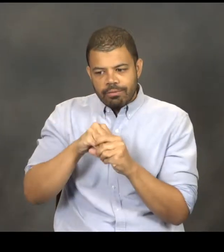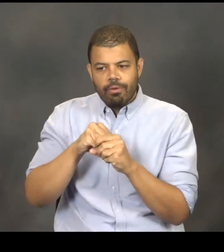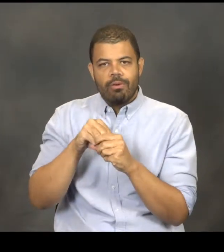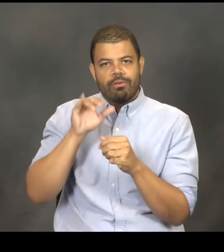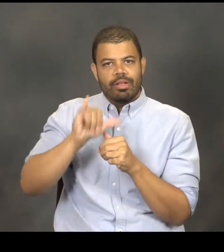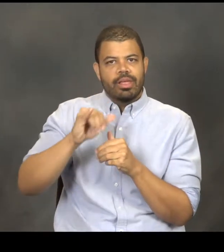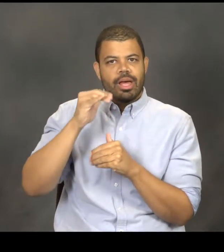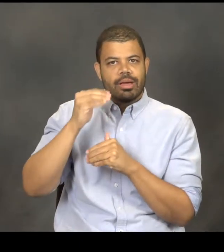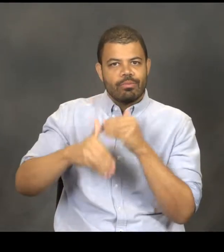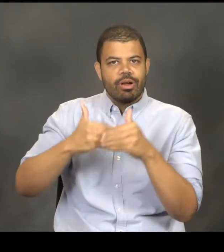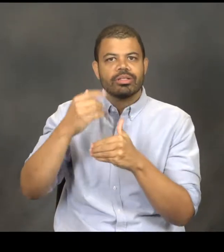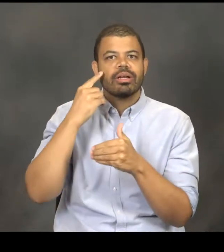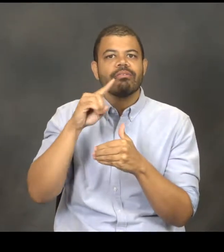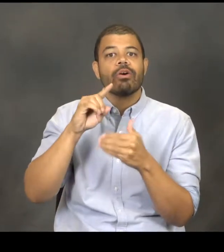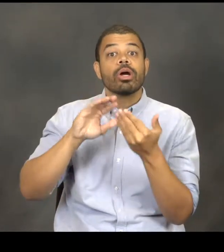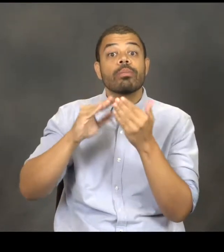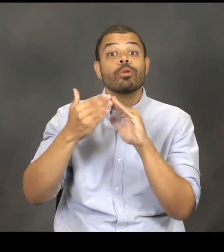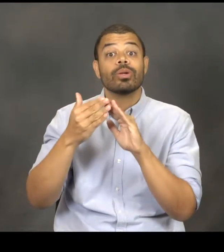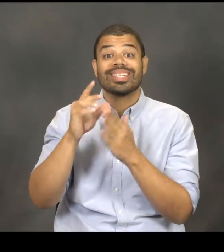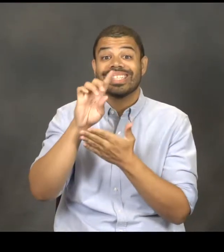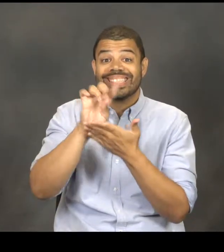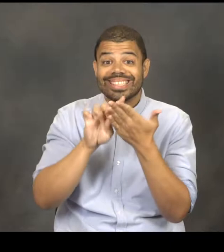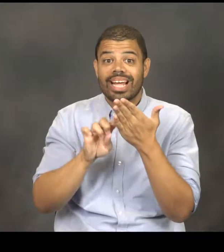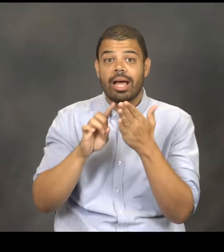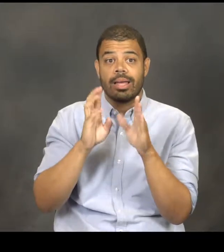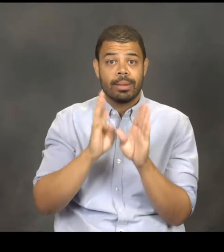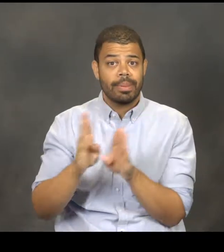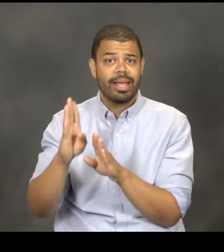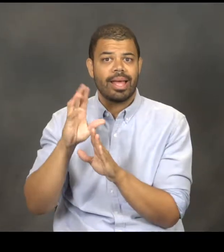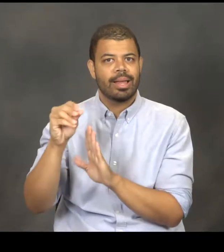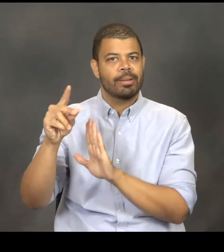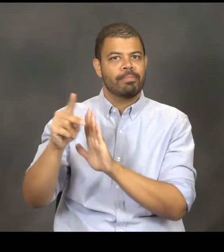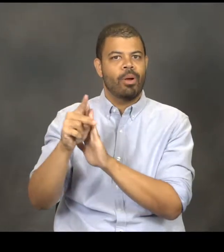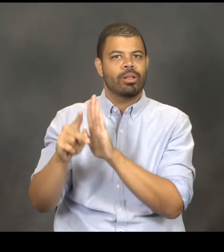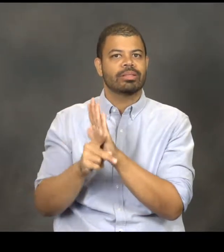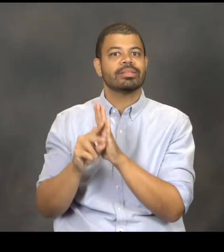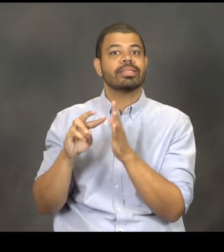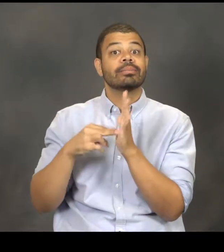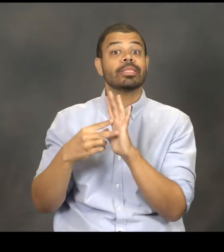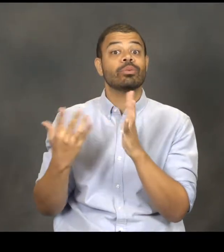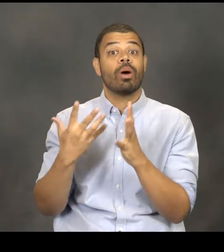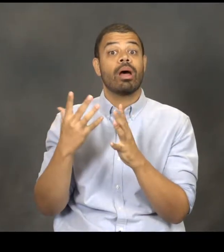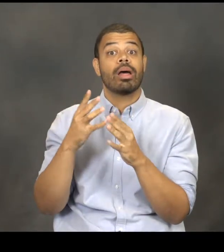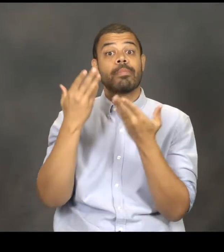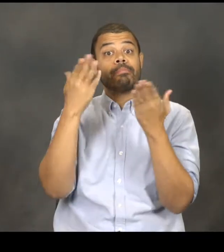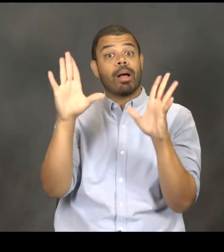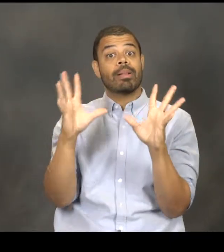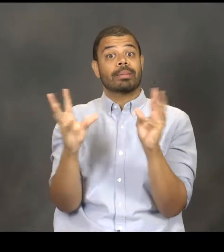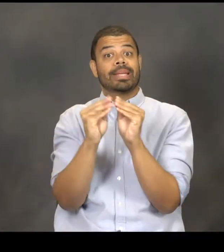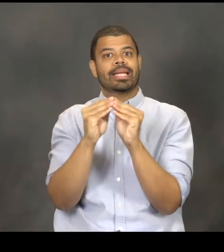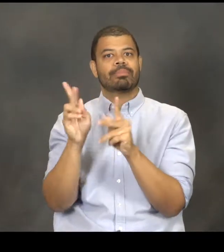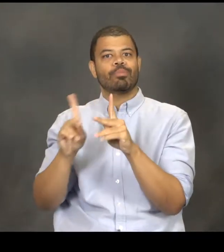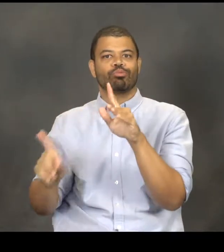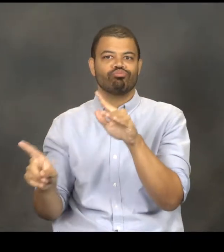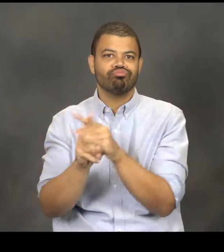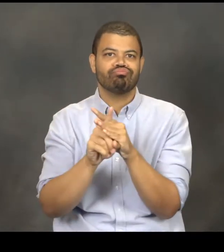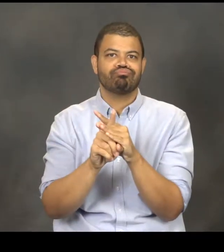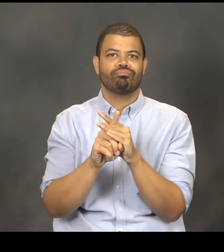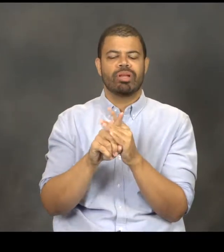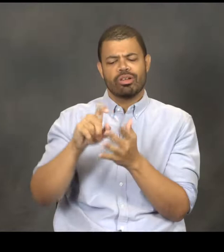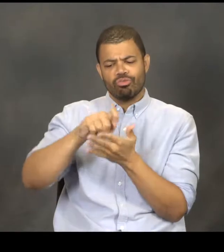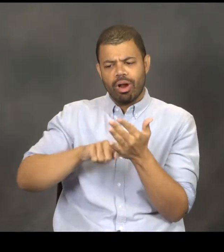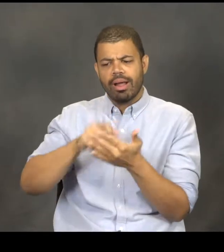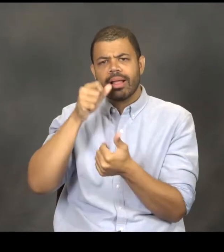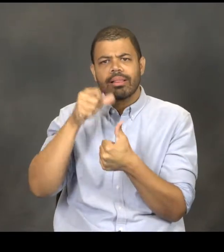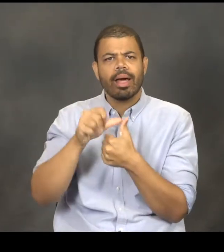to community design, planning, and policy. Folks showing up at public input meetings, folks, you know, writing letters and talking